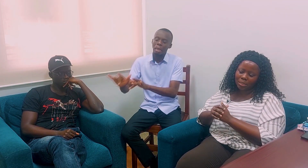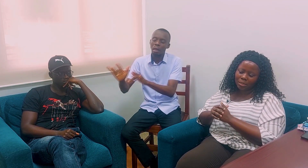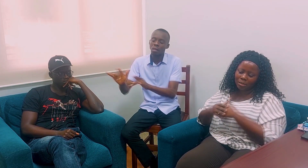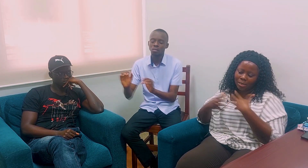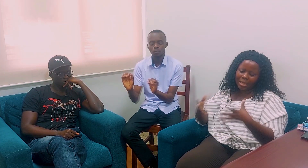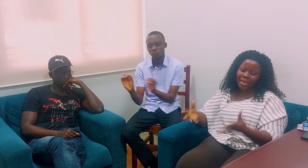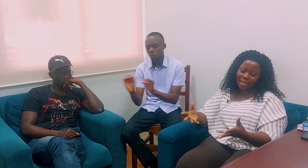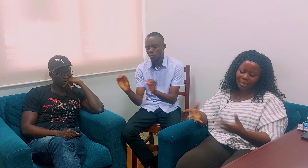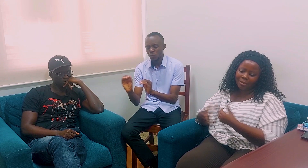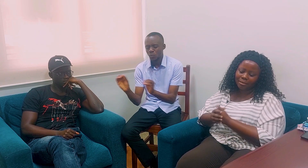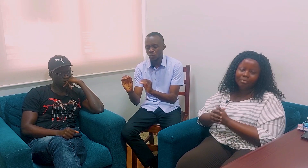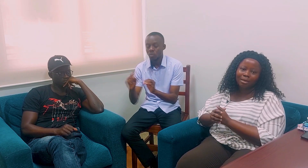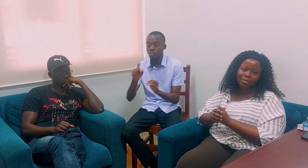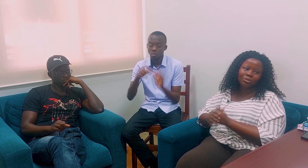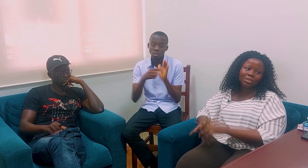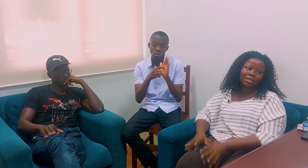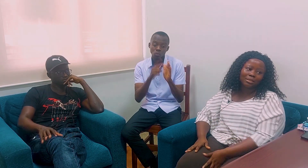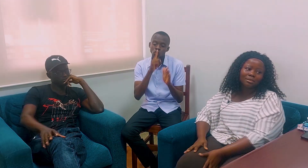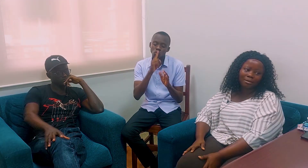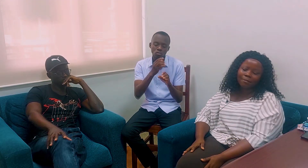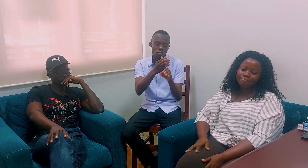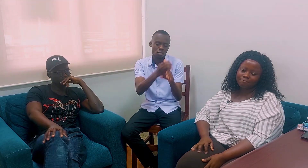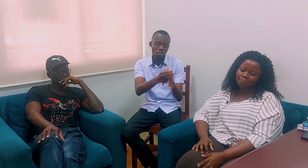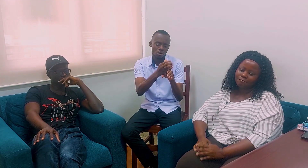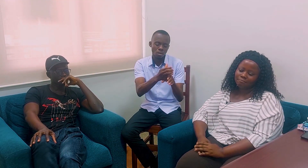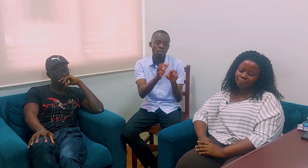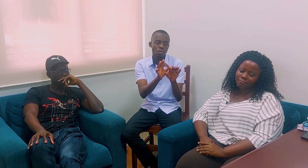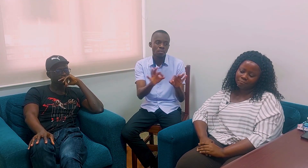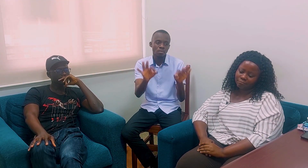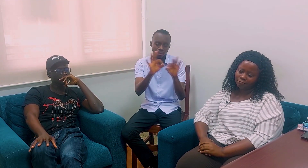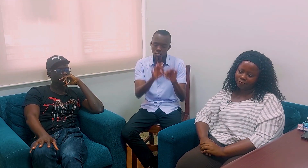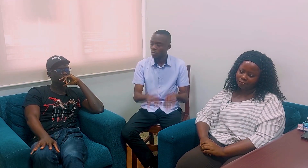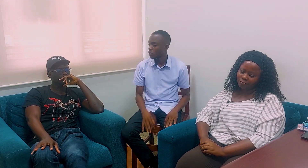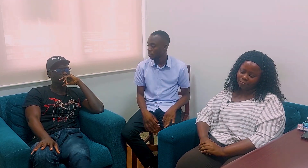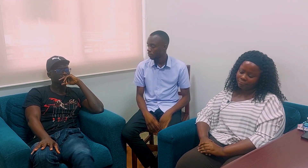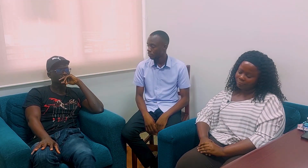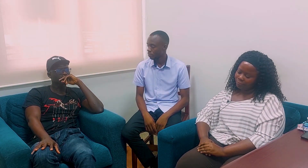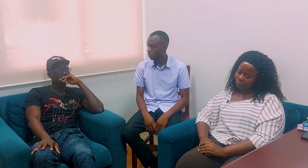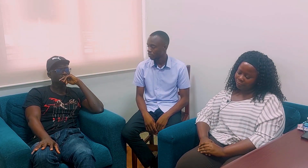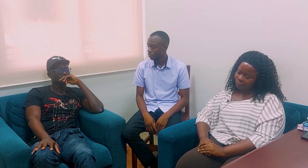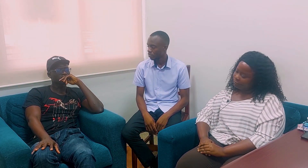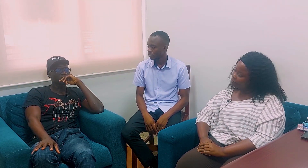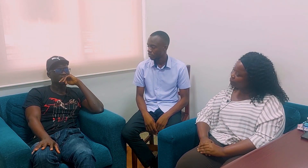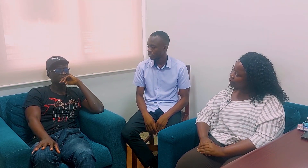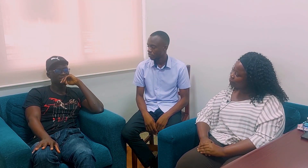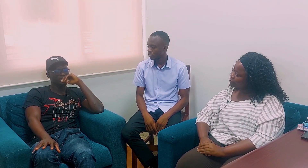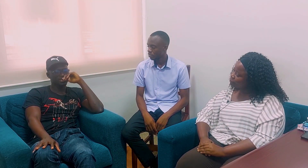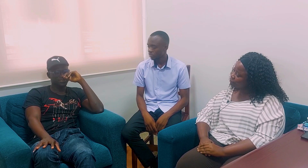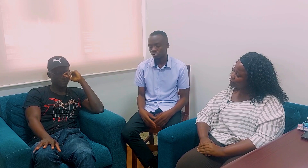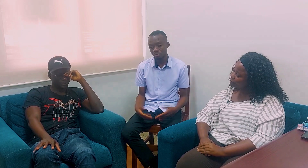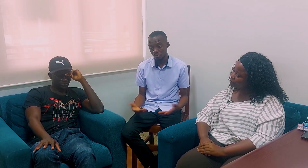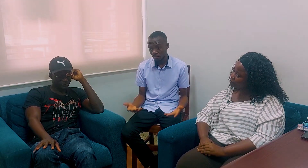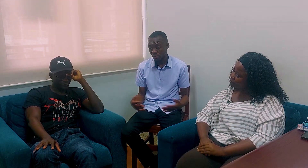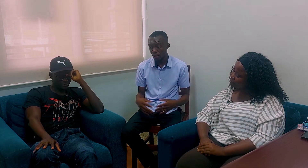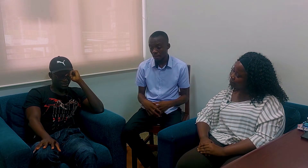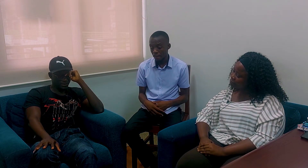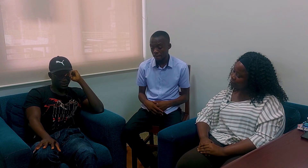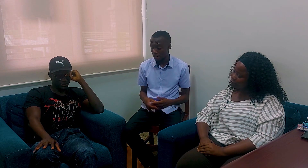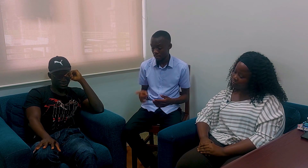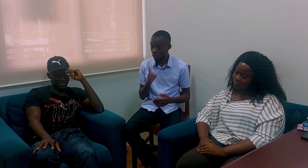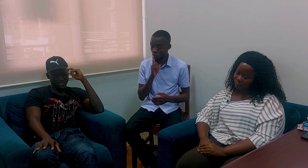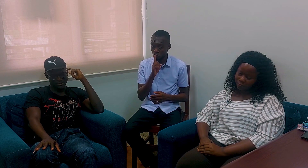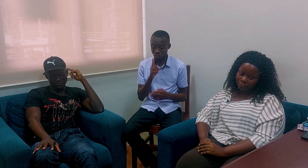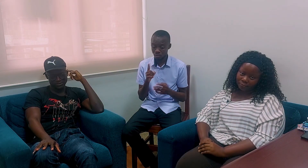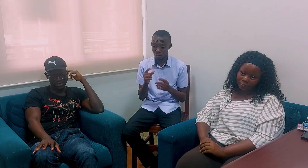to care. I could say that, yeah. Yeah, this is a very difficult one for me